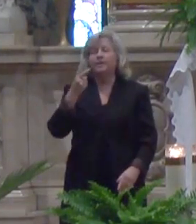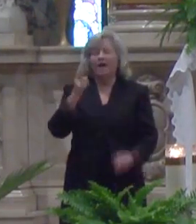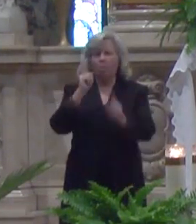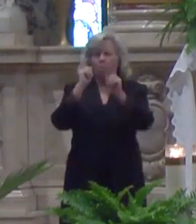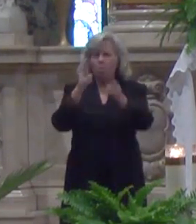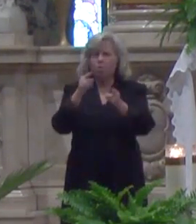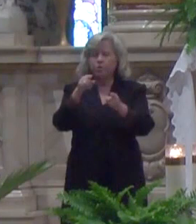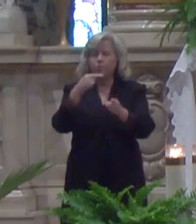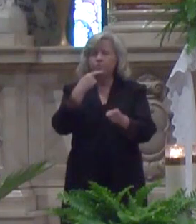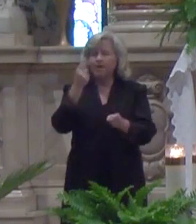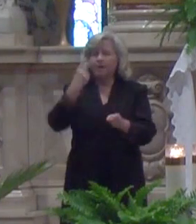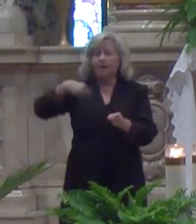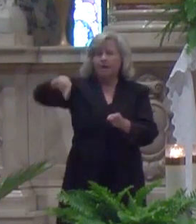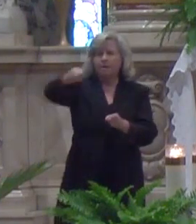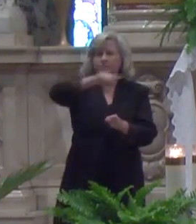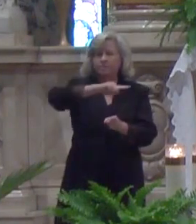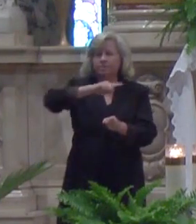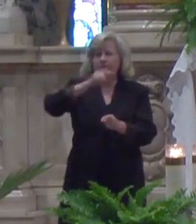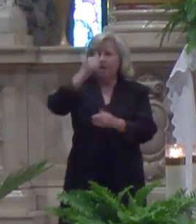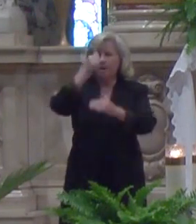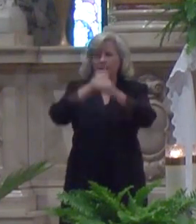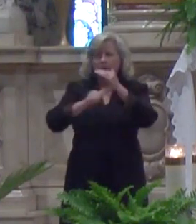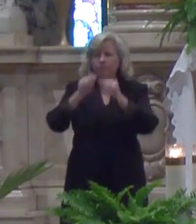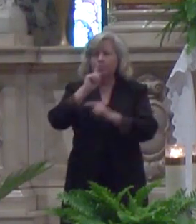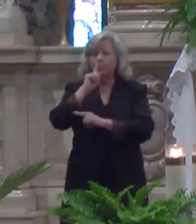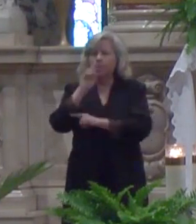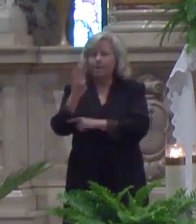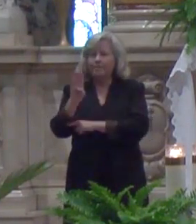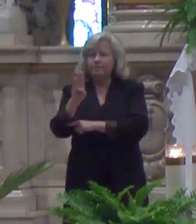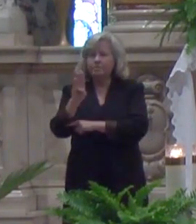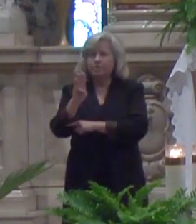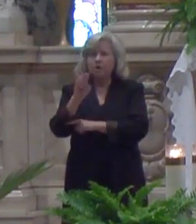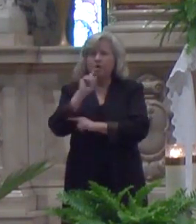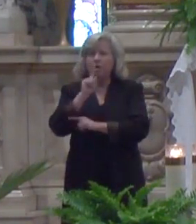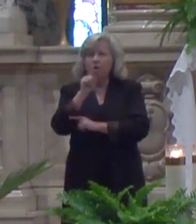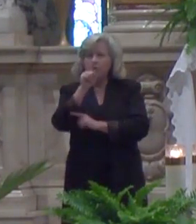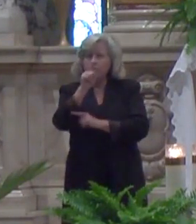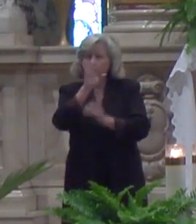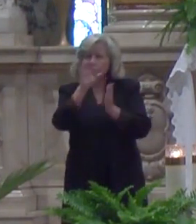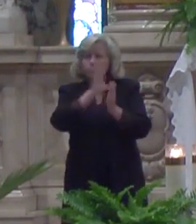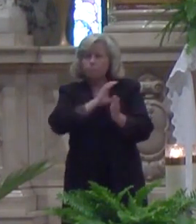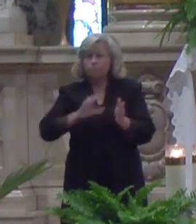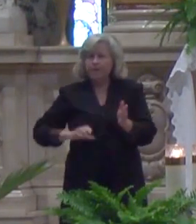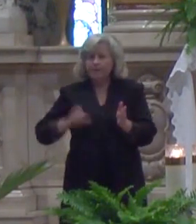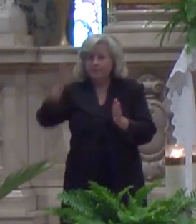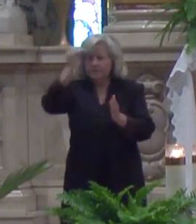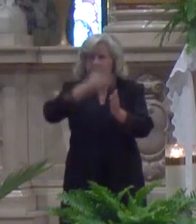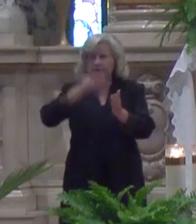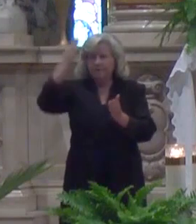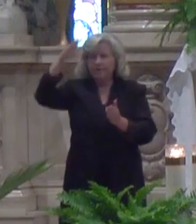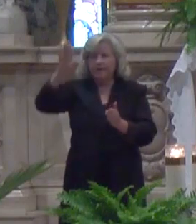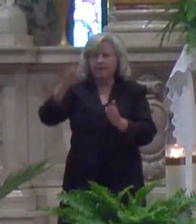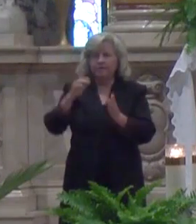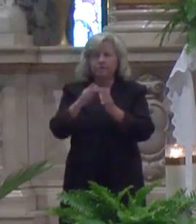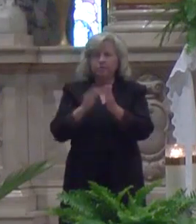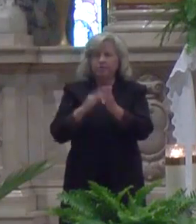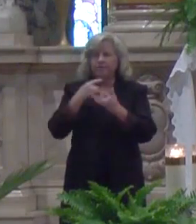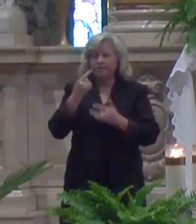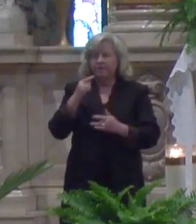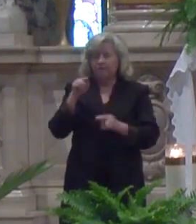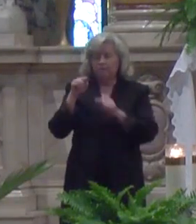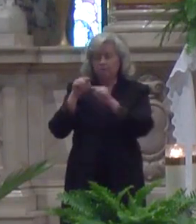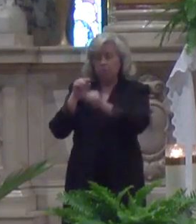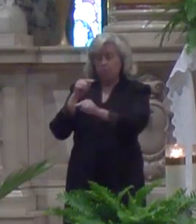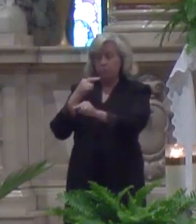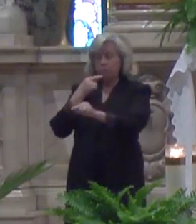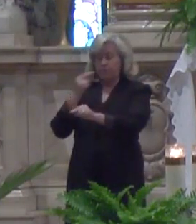oath before the living God whether you are the Christ, the Son of God. Jesus said to him in reply, "You have